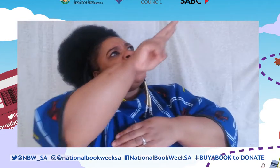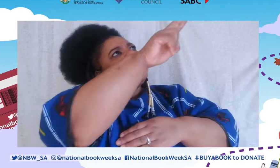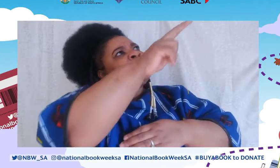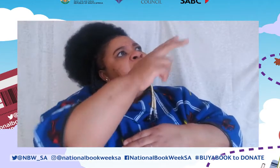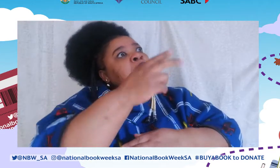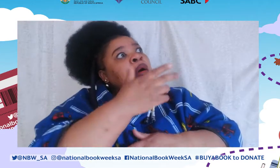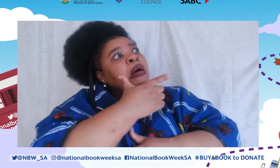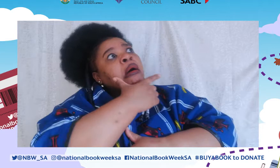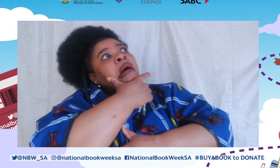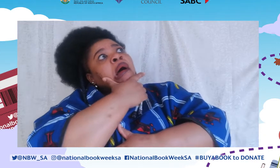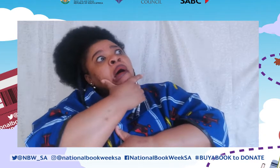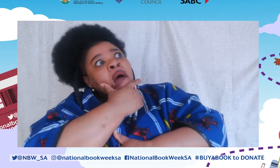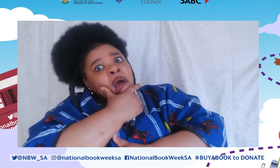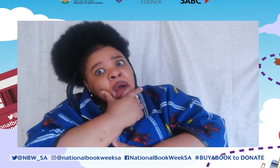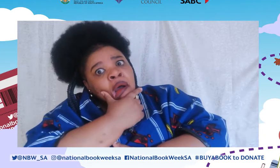They looked,